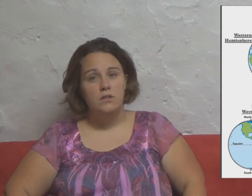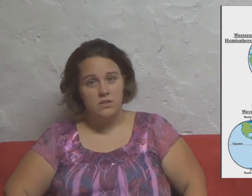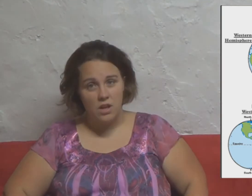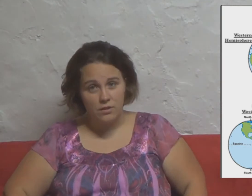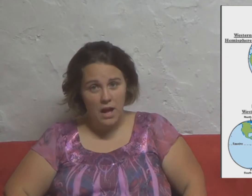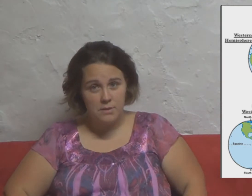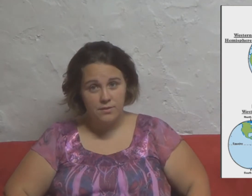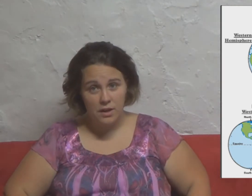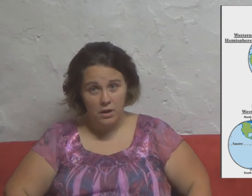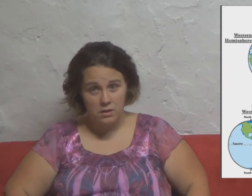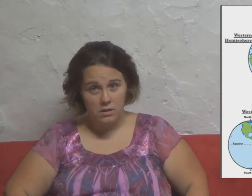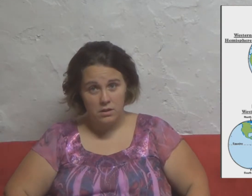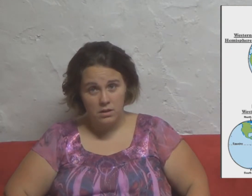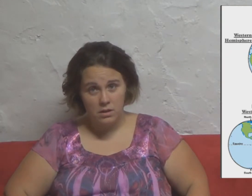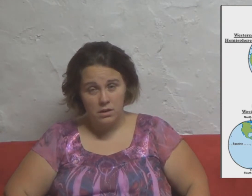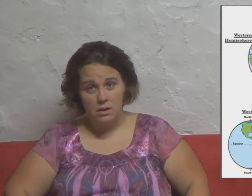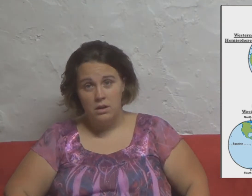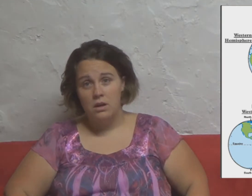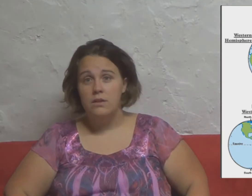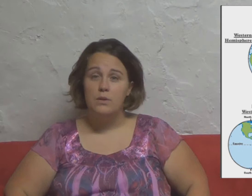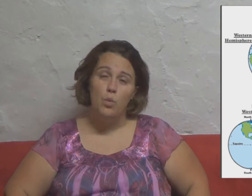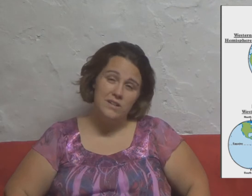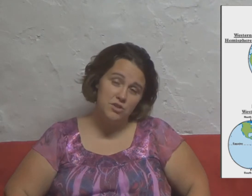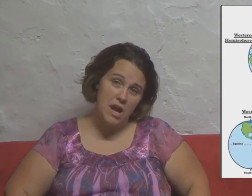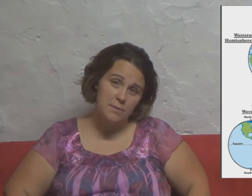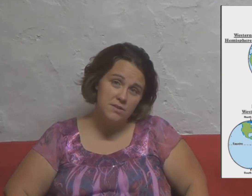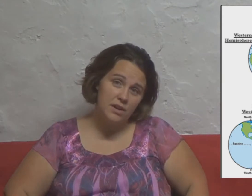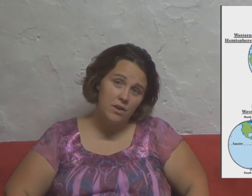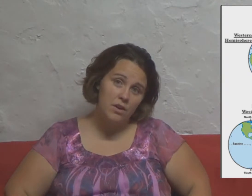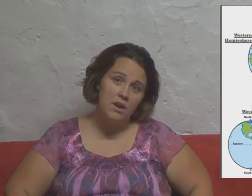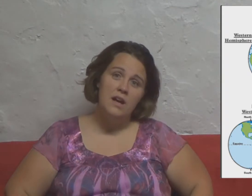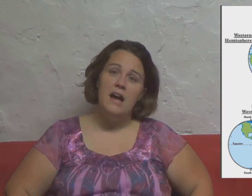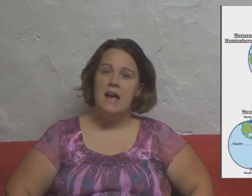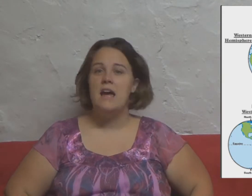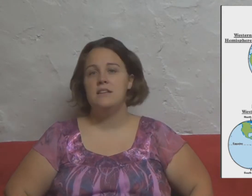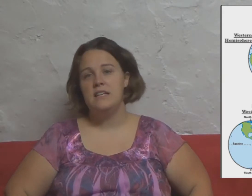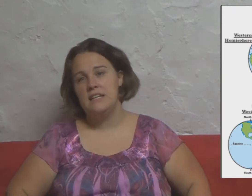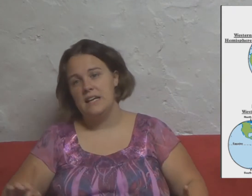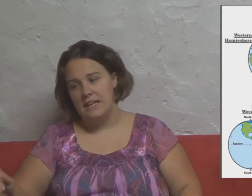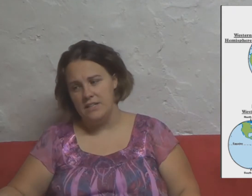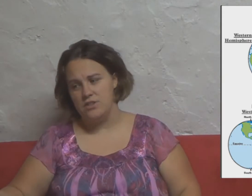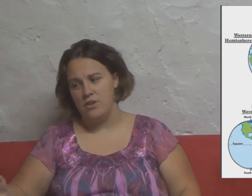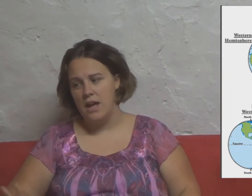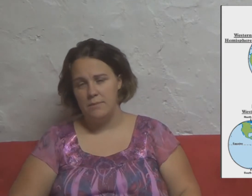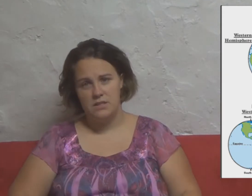the southern hemisphere, the western hemisphere, and the eastern